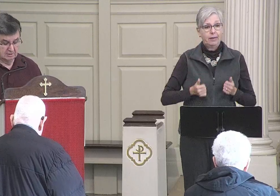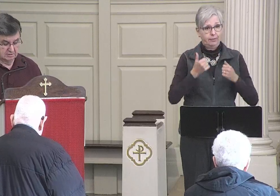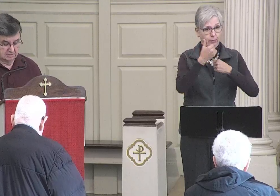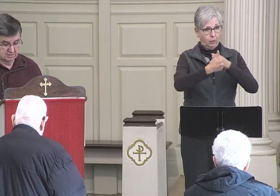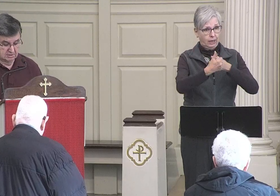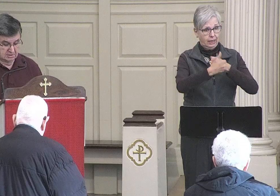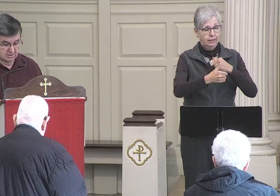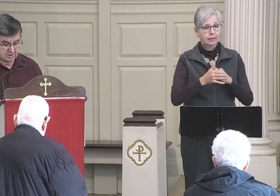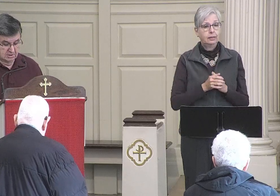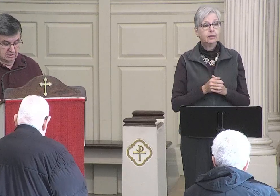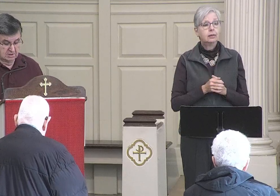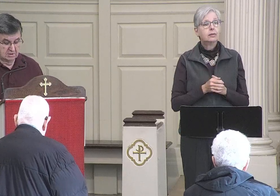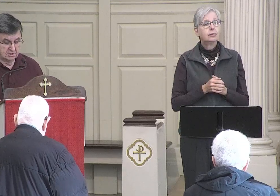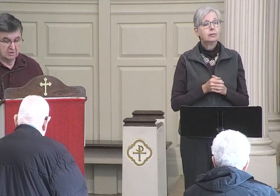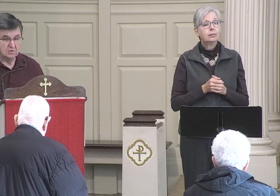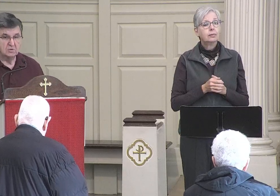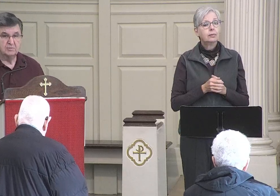bread.